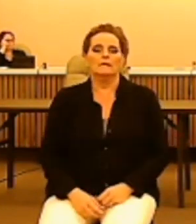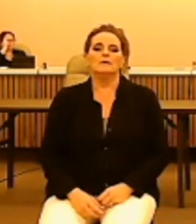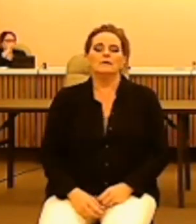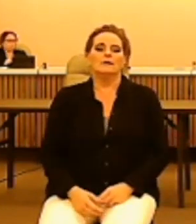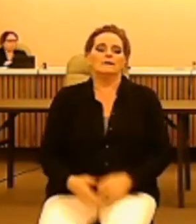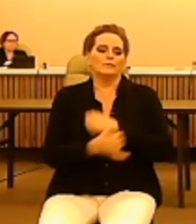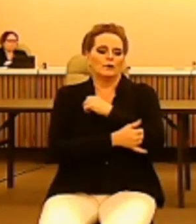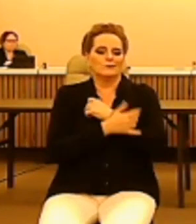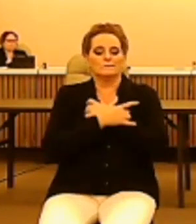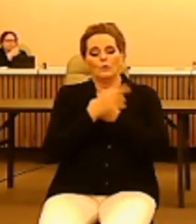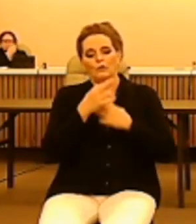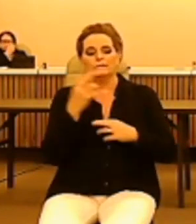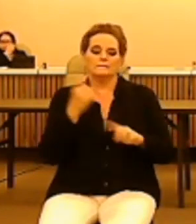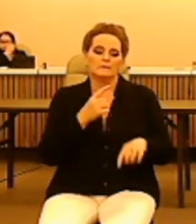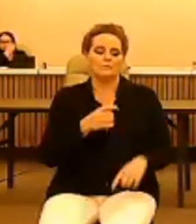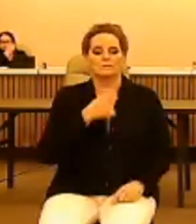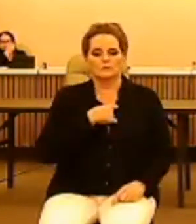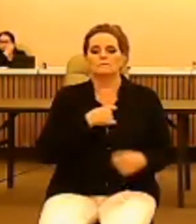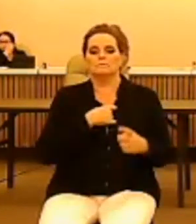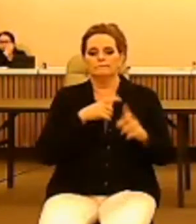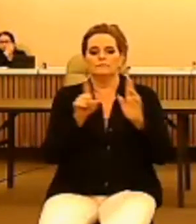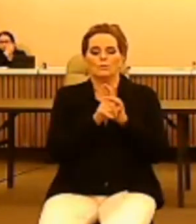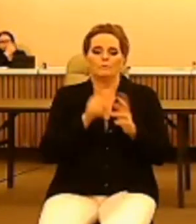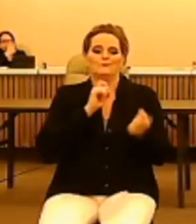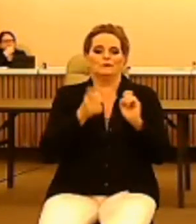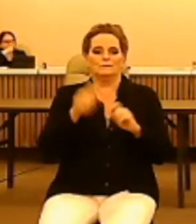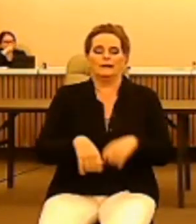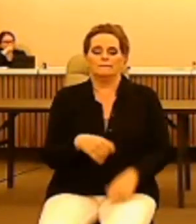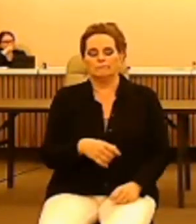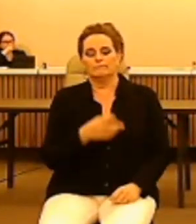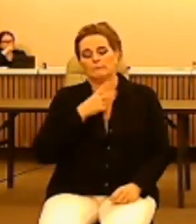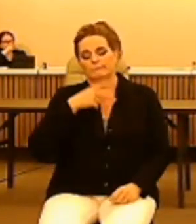hopefully someone will come along and start to rectify that, but we'll see.